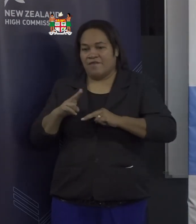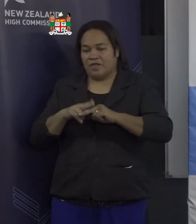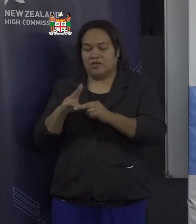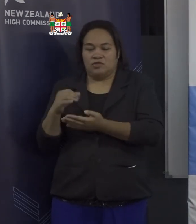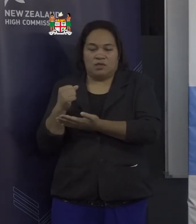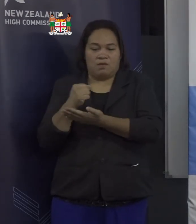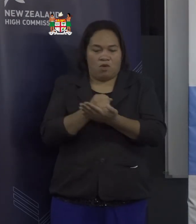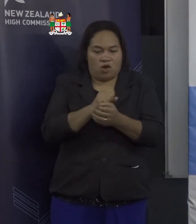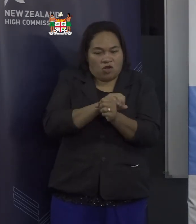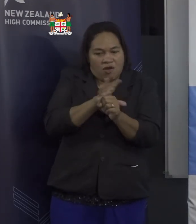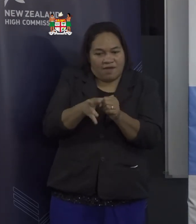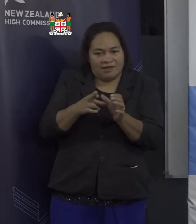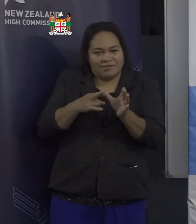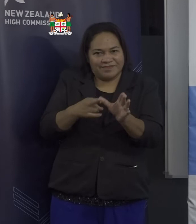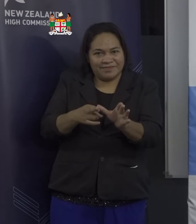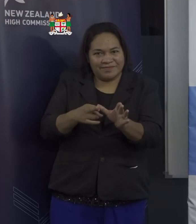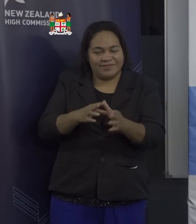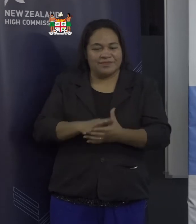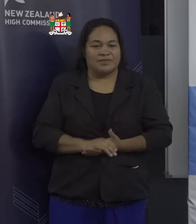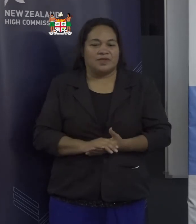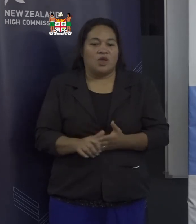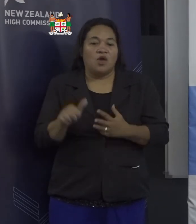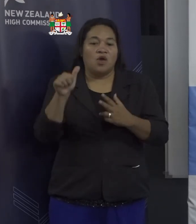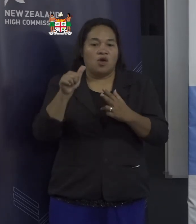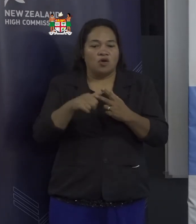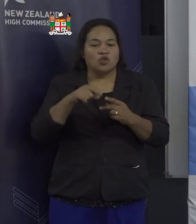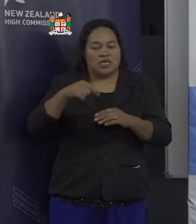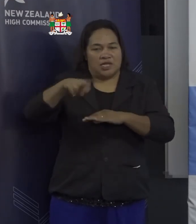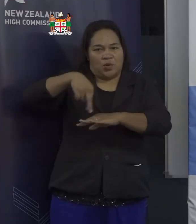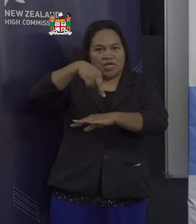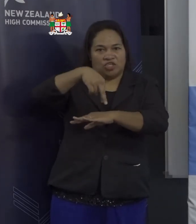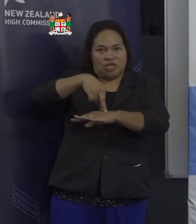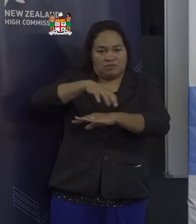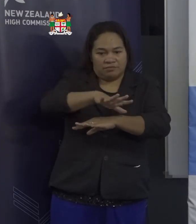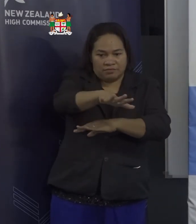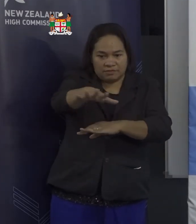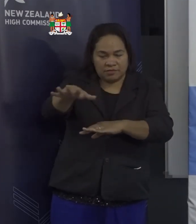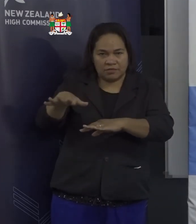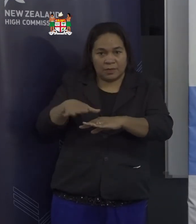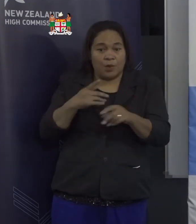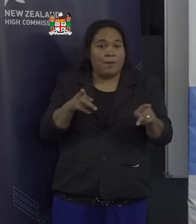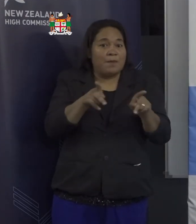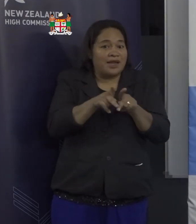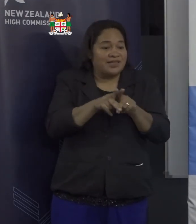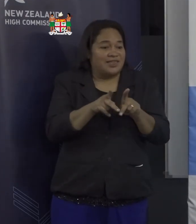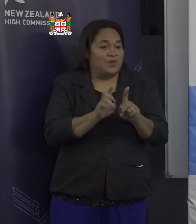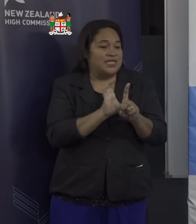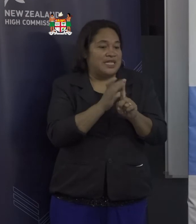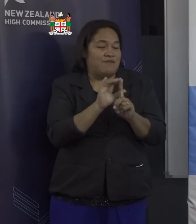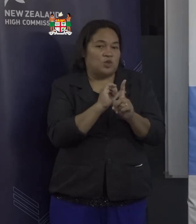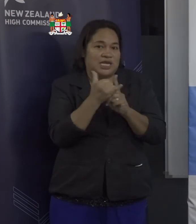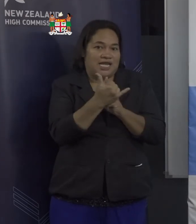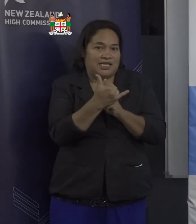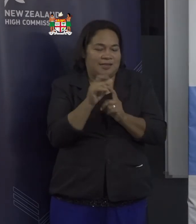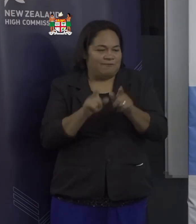joint COVID-19 responses and also as a region. We've also partnered with civil society organisations, as